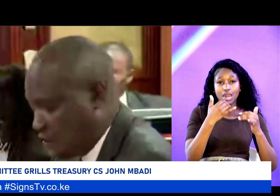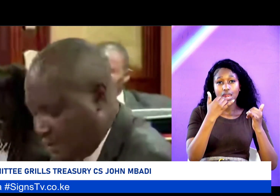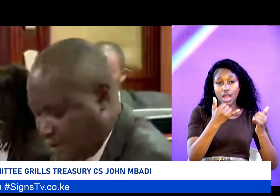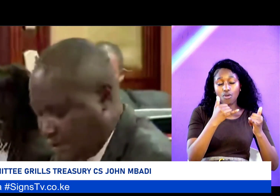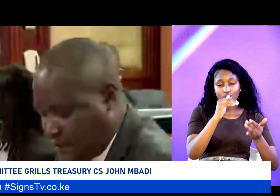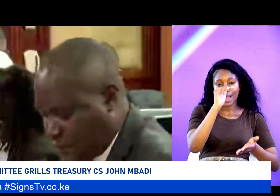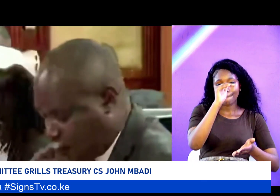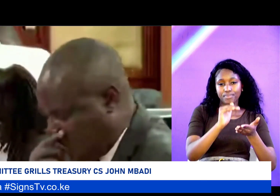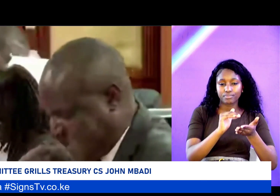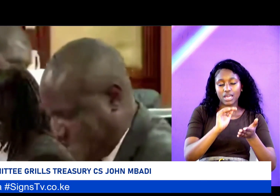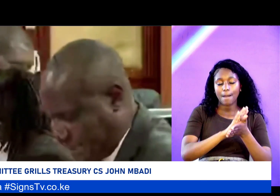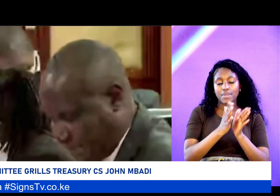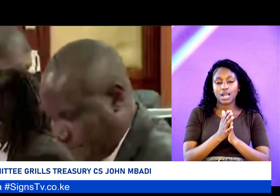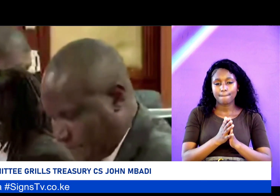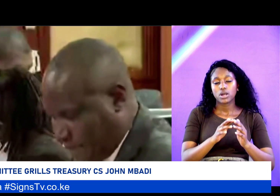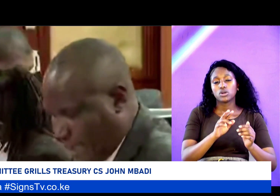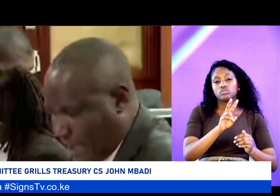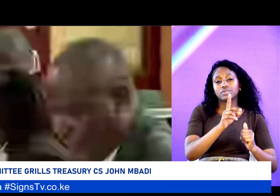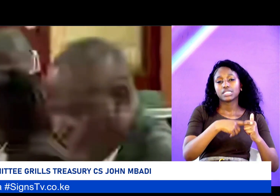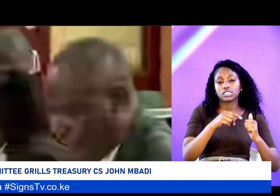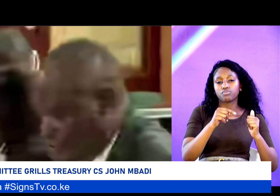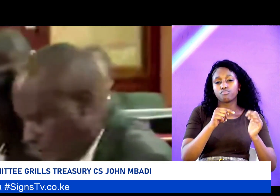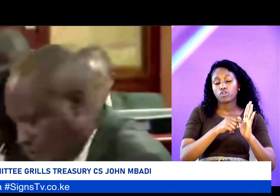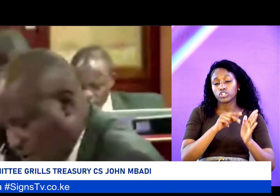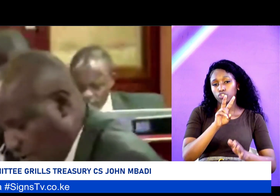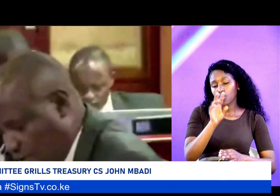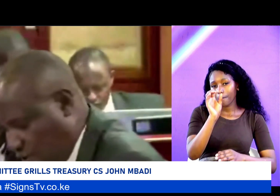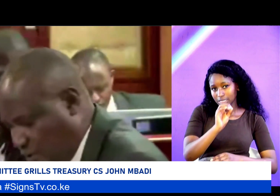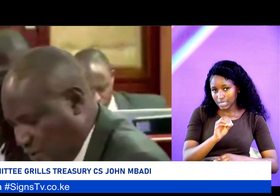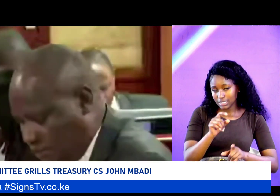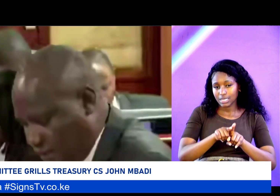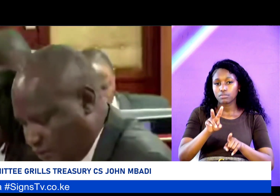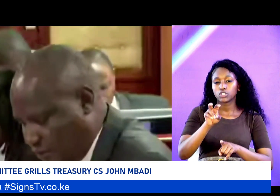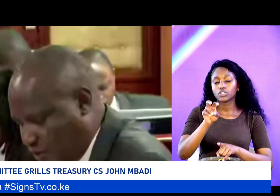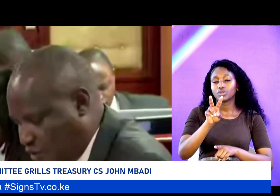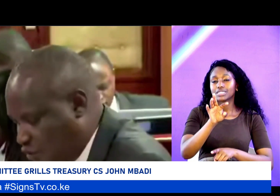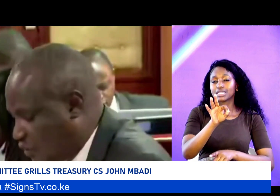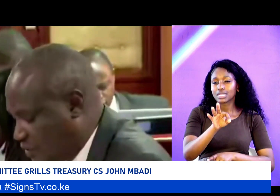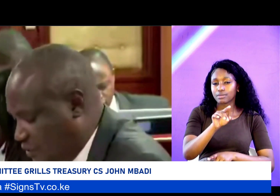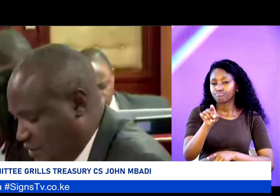following year to 6.2%. And then in